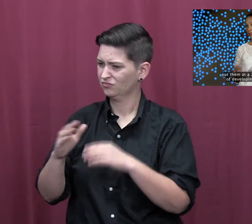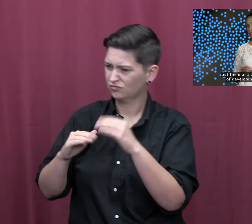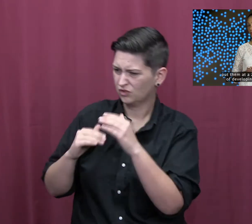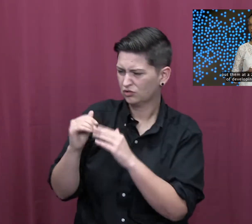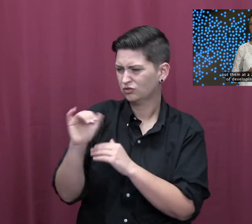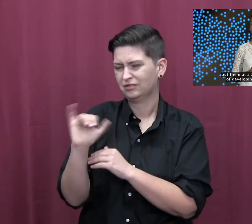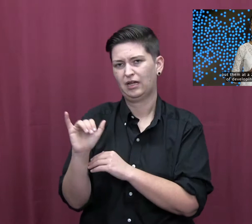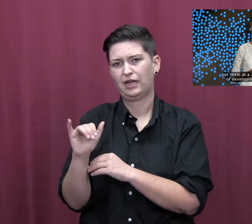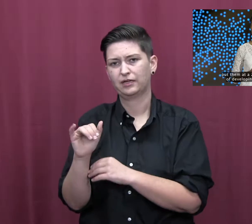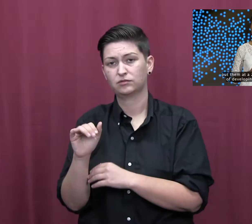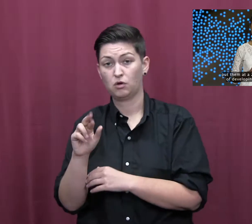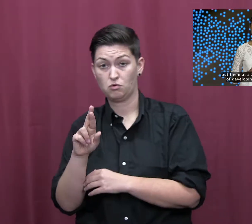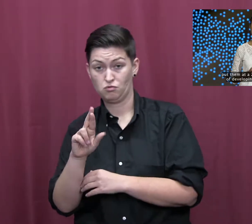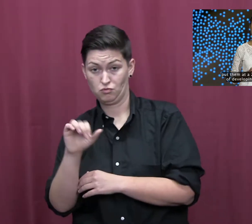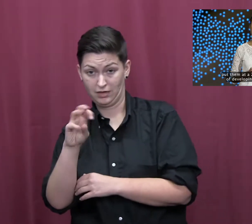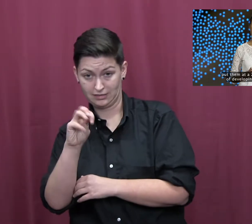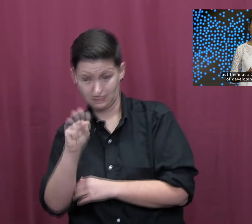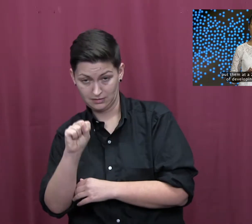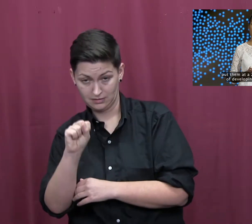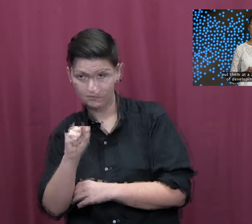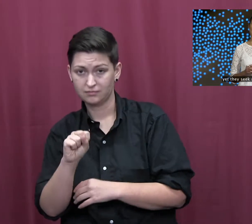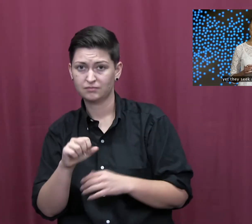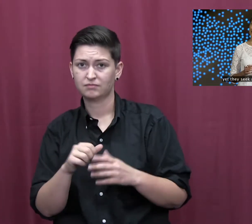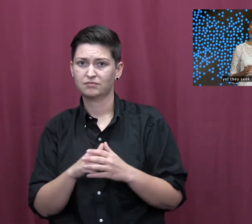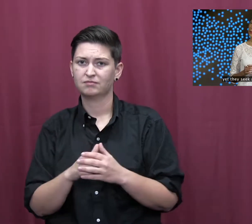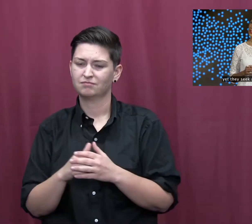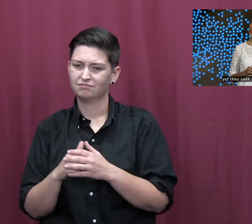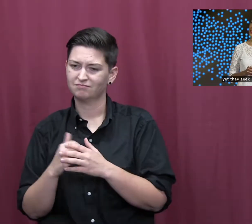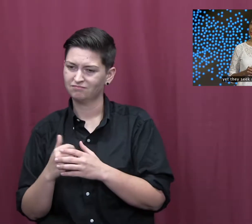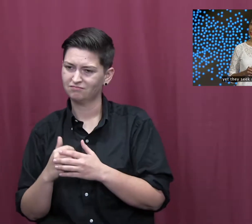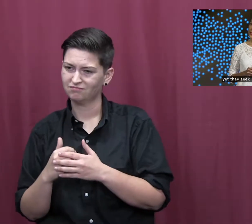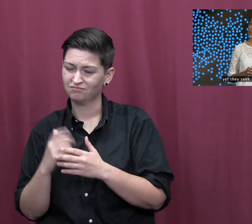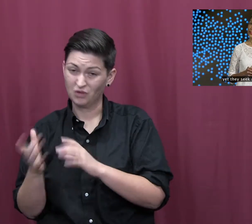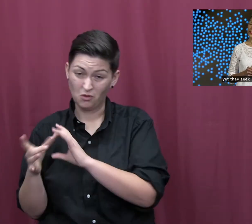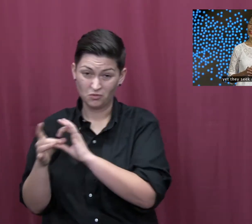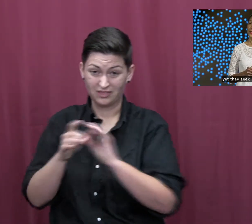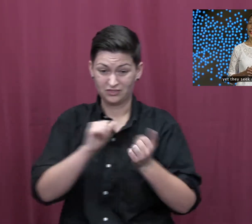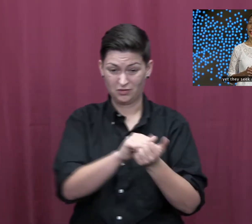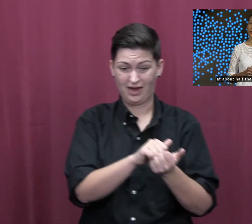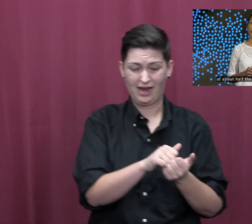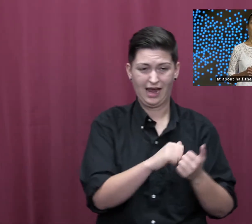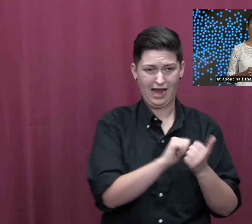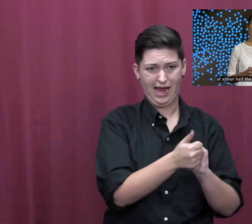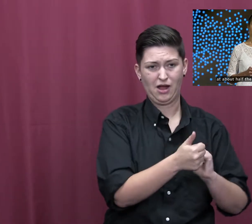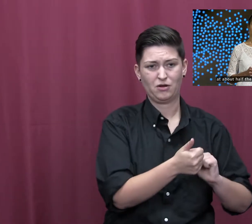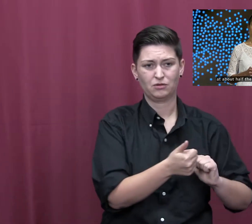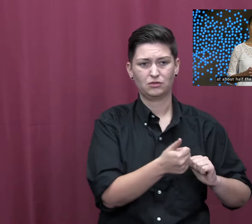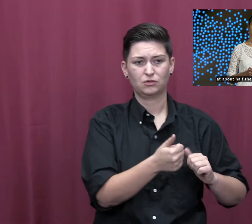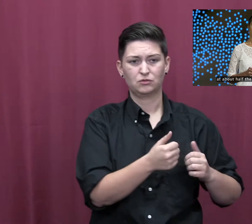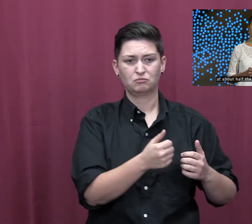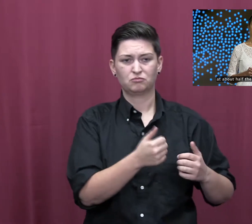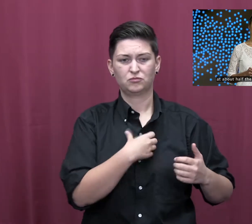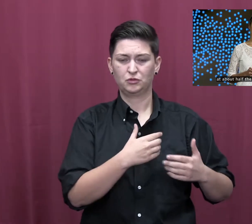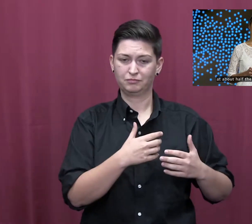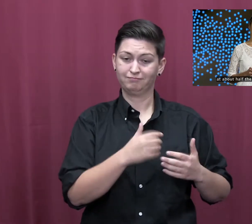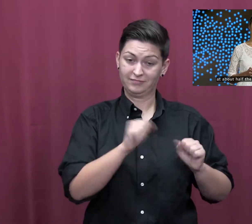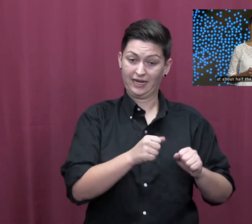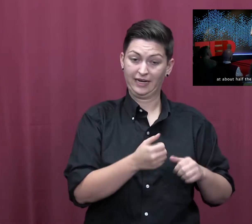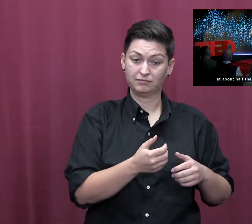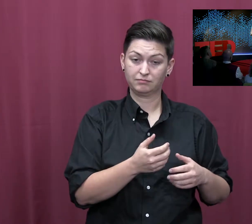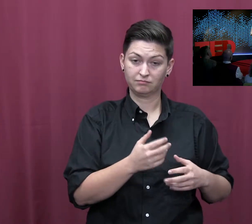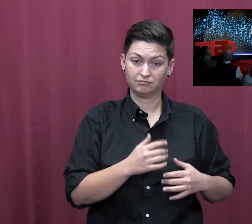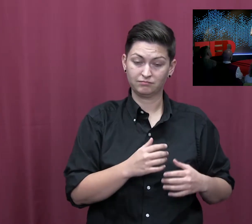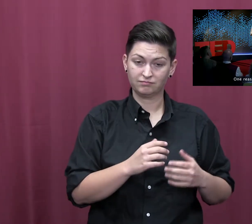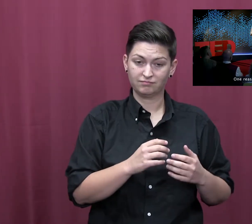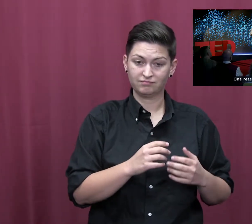greater risk of developing a mental disorder, yet they seek mental health services at about half the rate of white